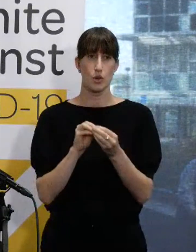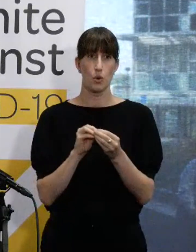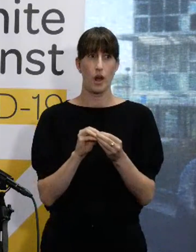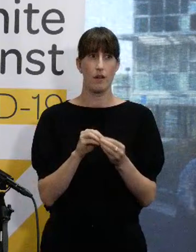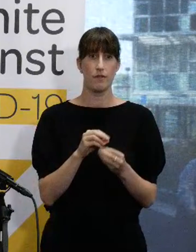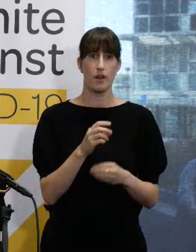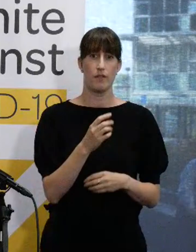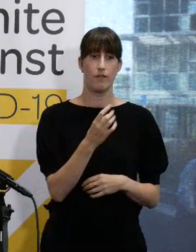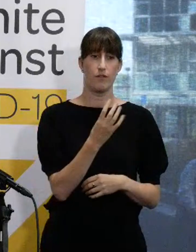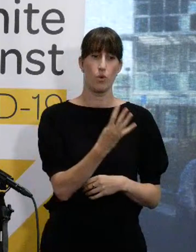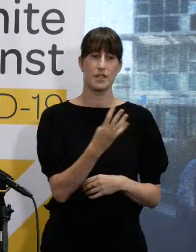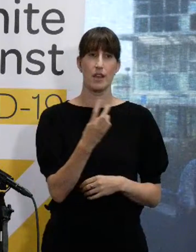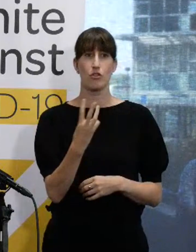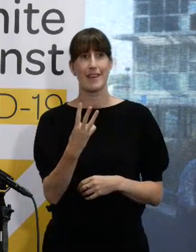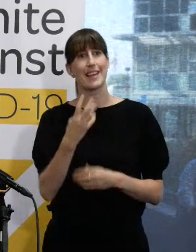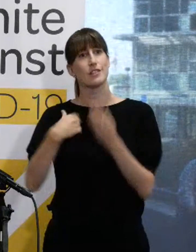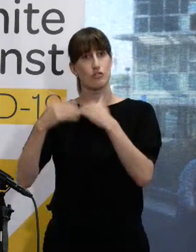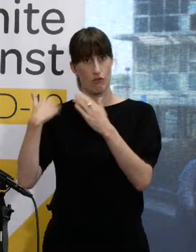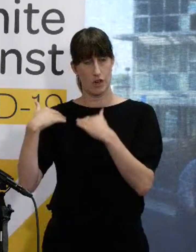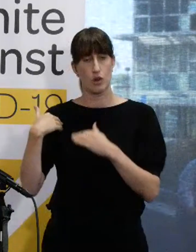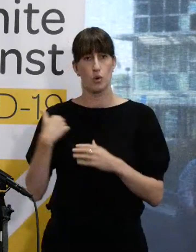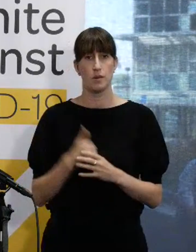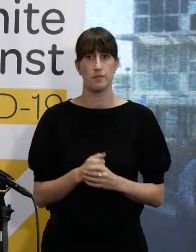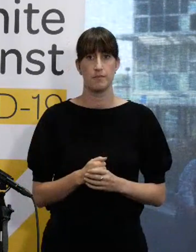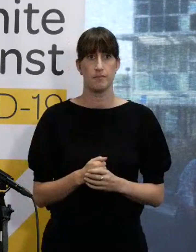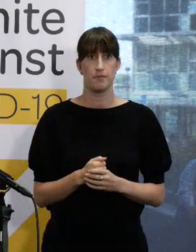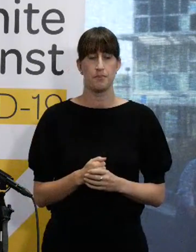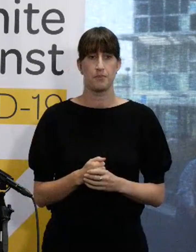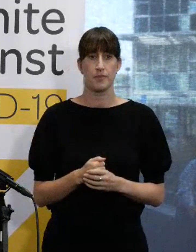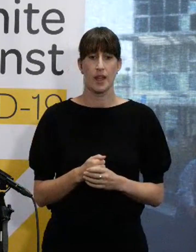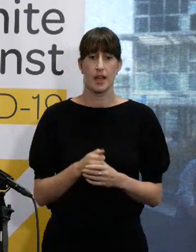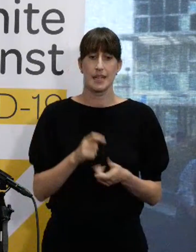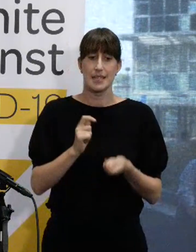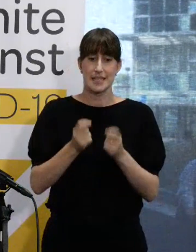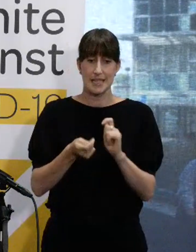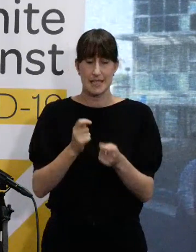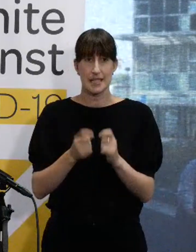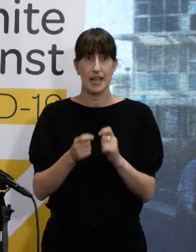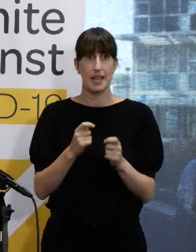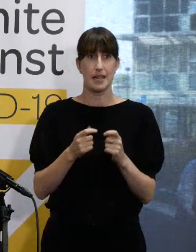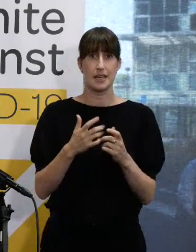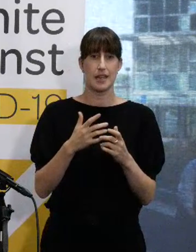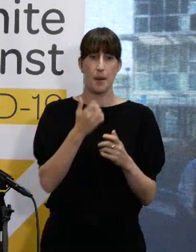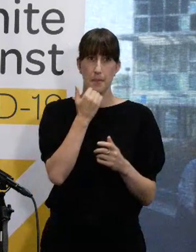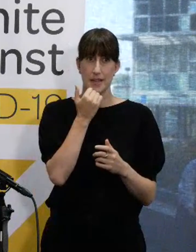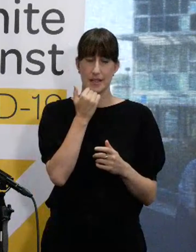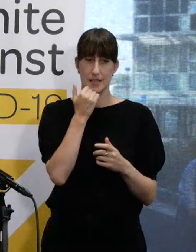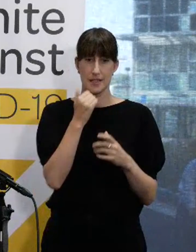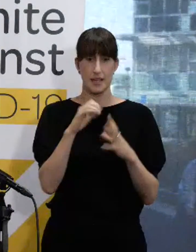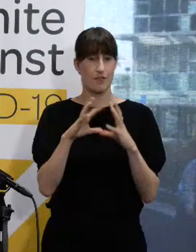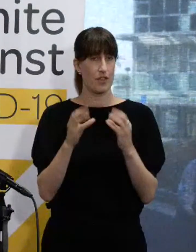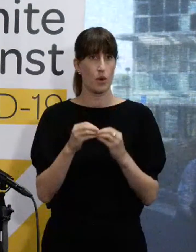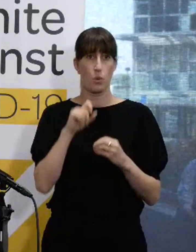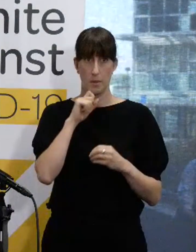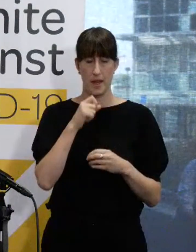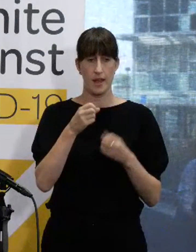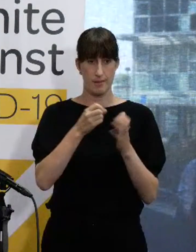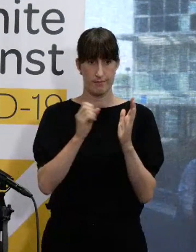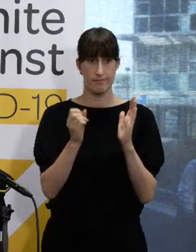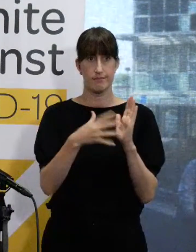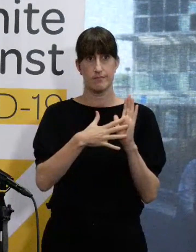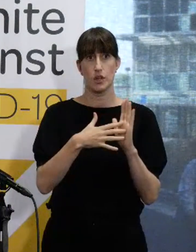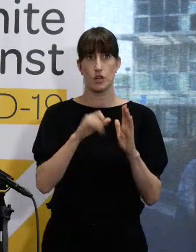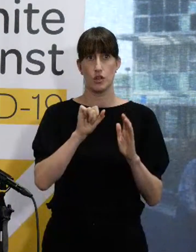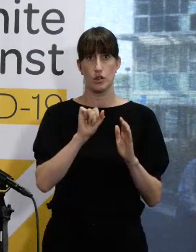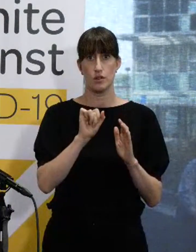total. Now, information on testing and app usage will be in the media release that will go out shortly.